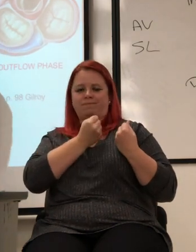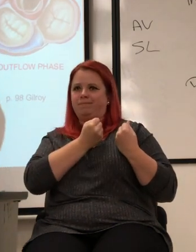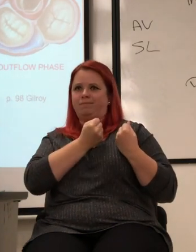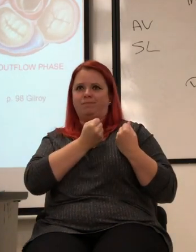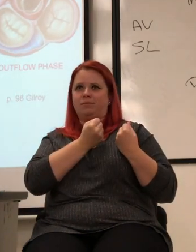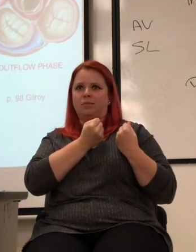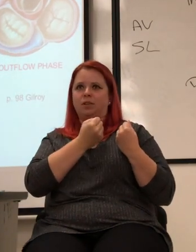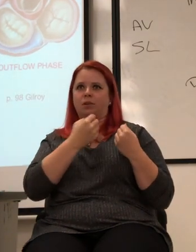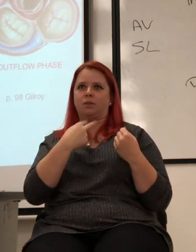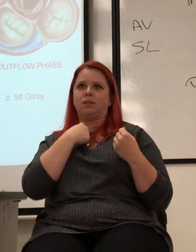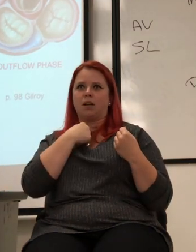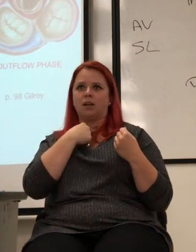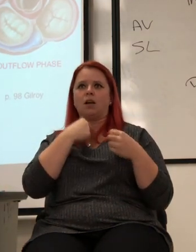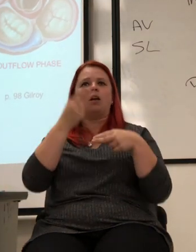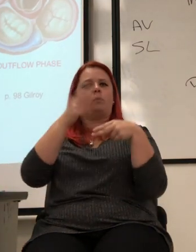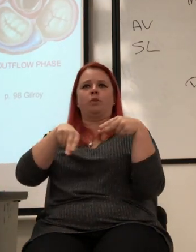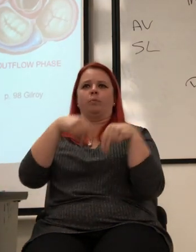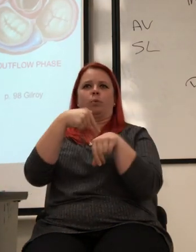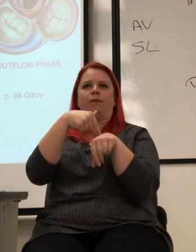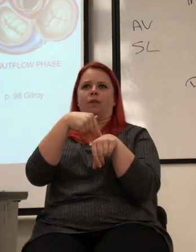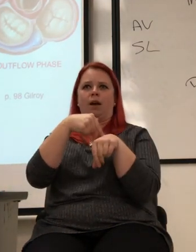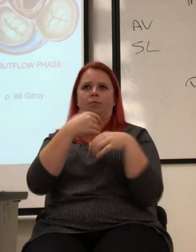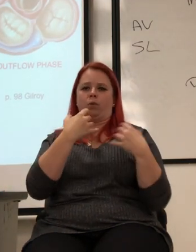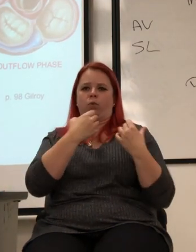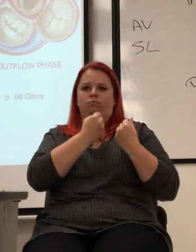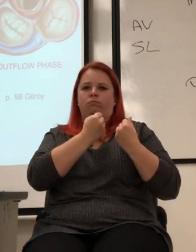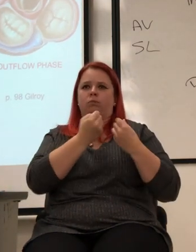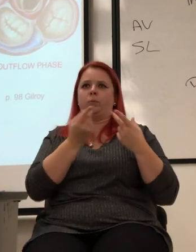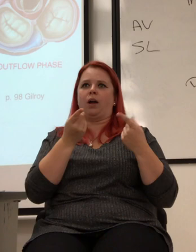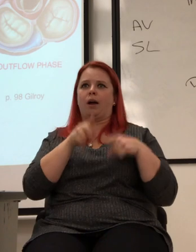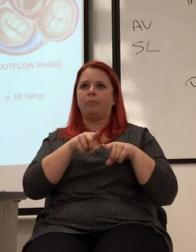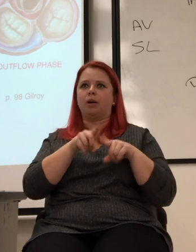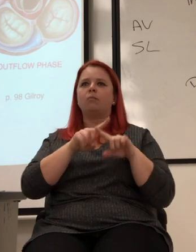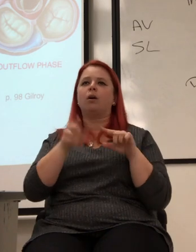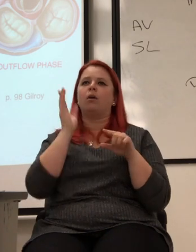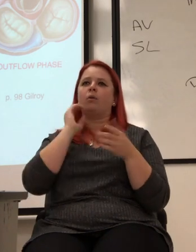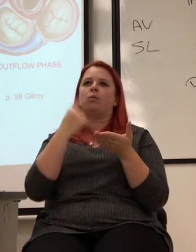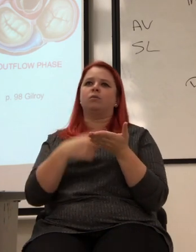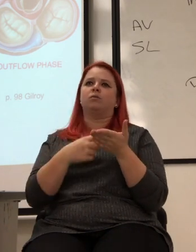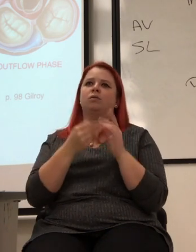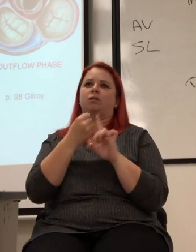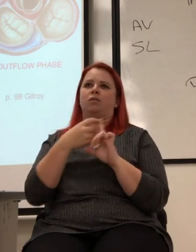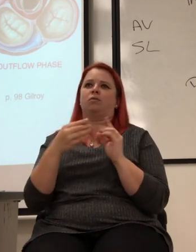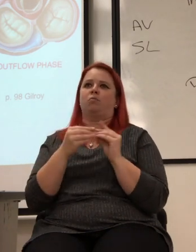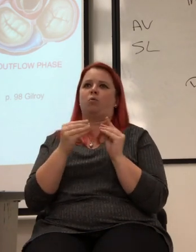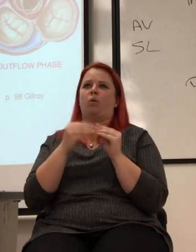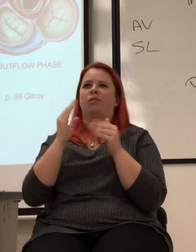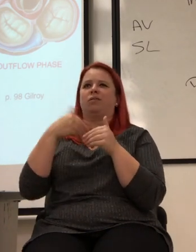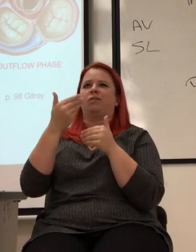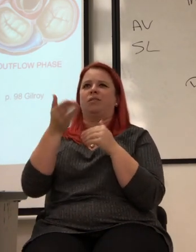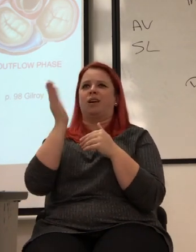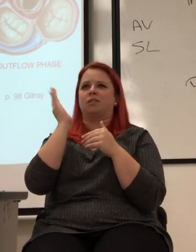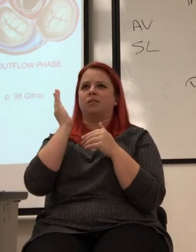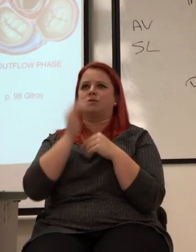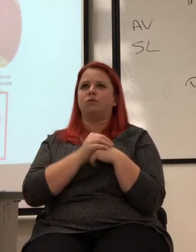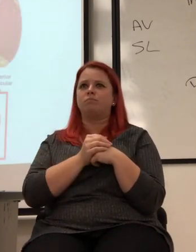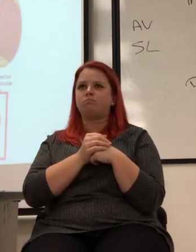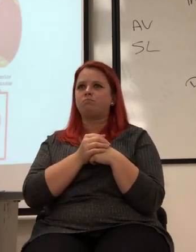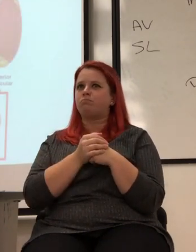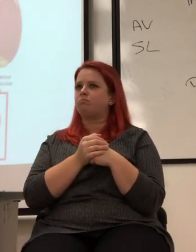So those are very brief times in the cardiac cycle, but I'll address that in that lecture as well,